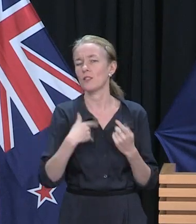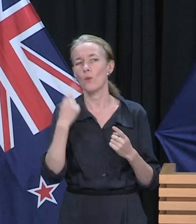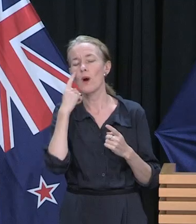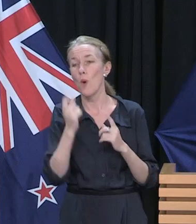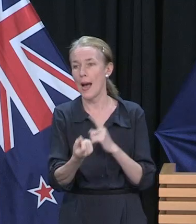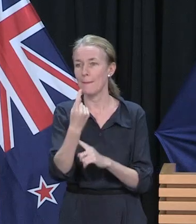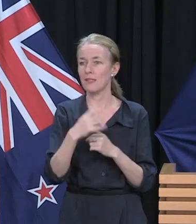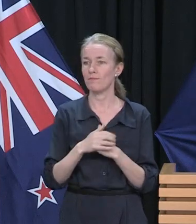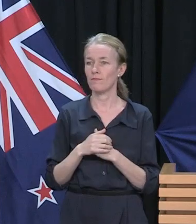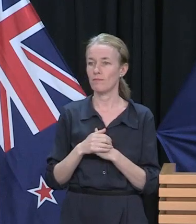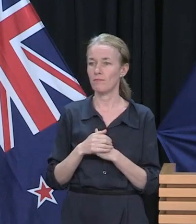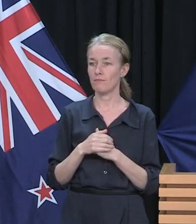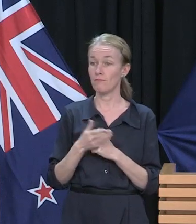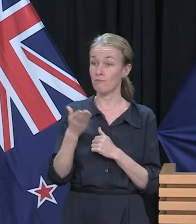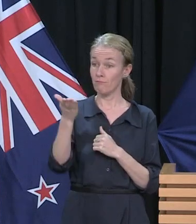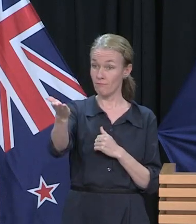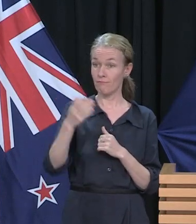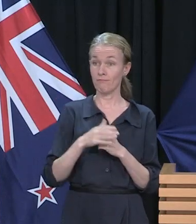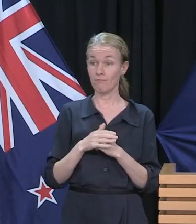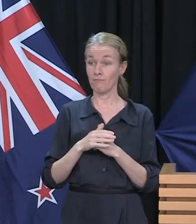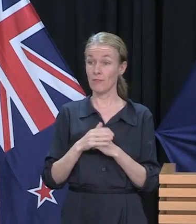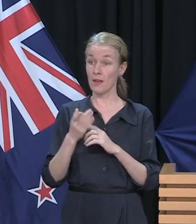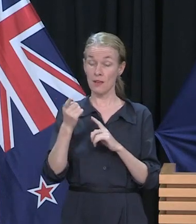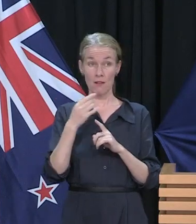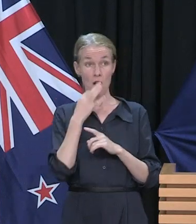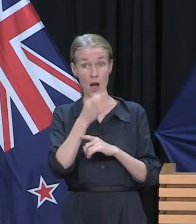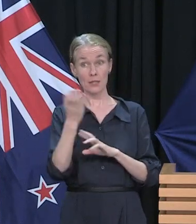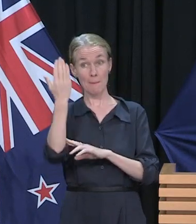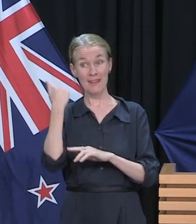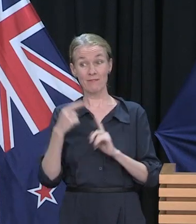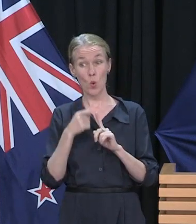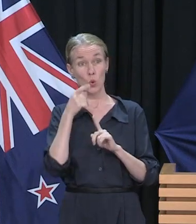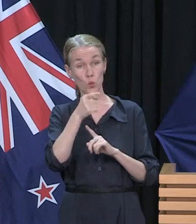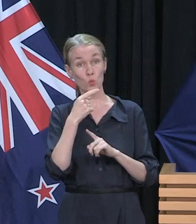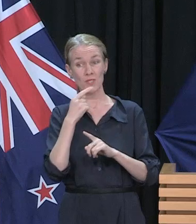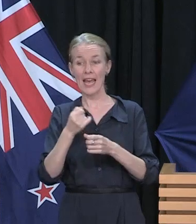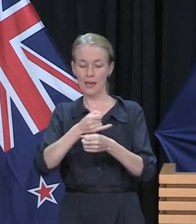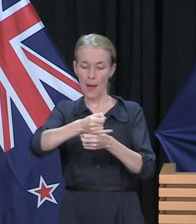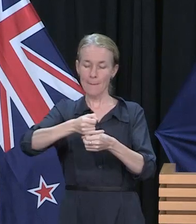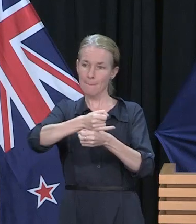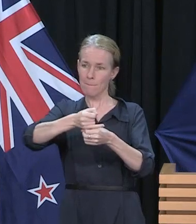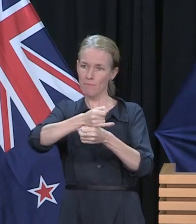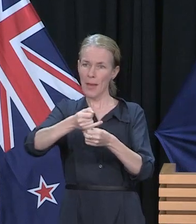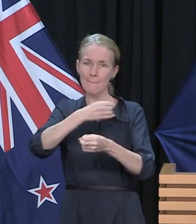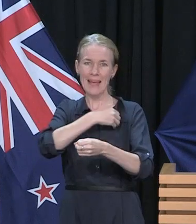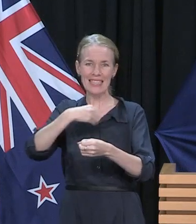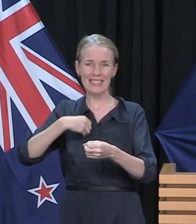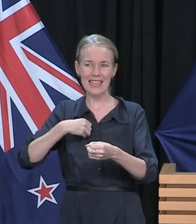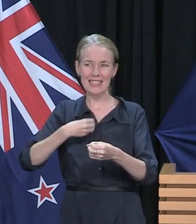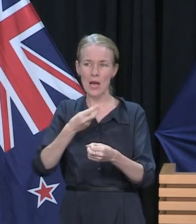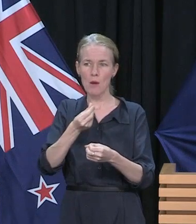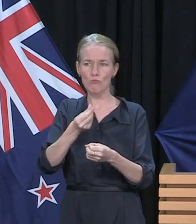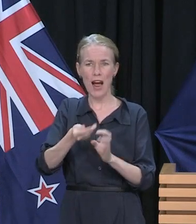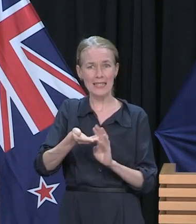So the medicines have gone up sort of 70% in price, and pharma relies on a sole supply arrangements. Are you sure that they're getting the